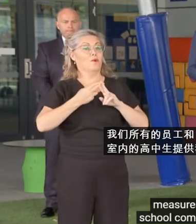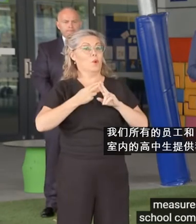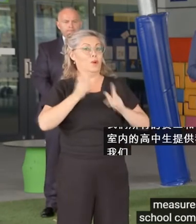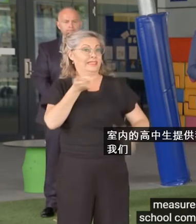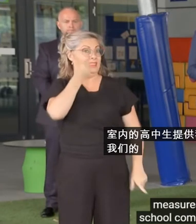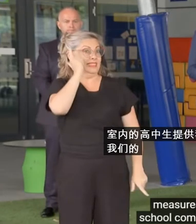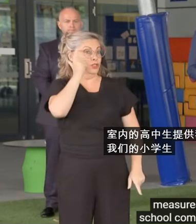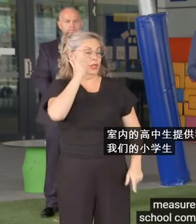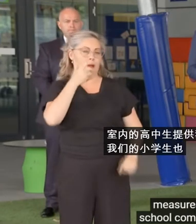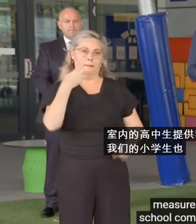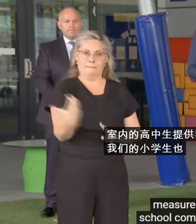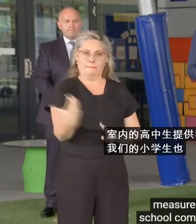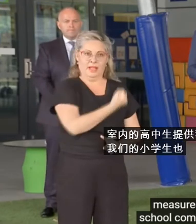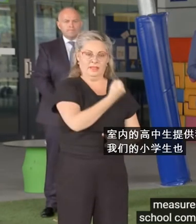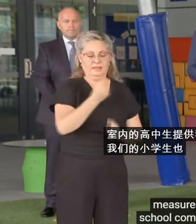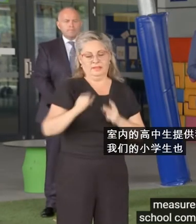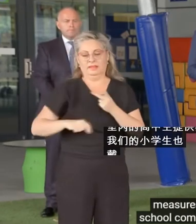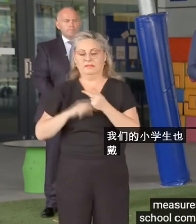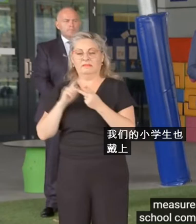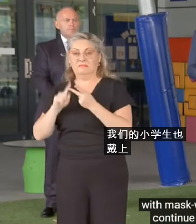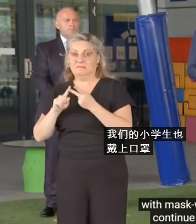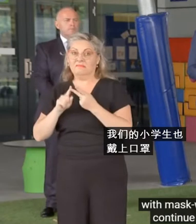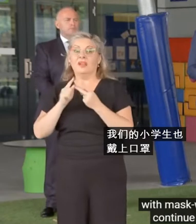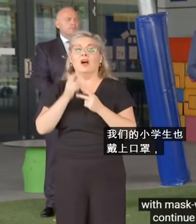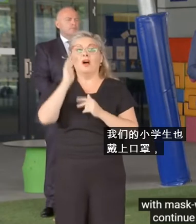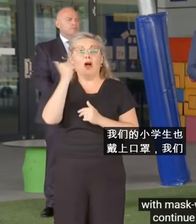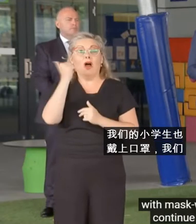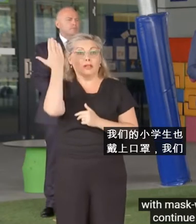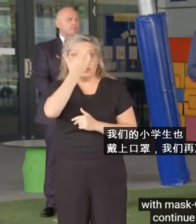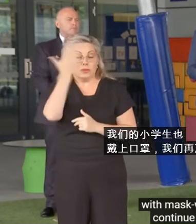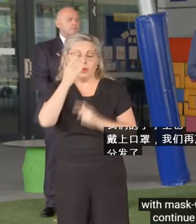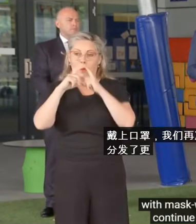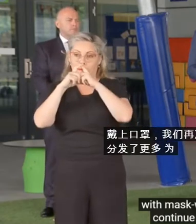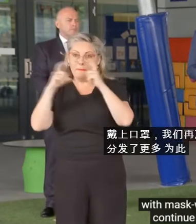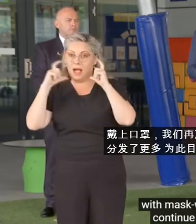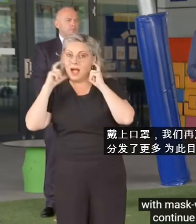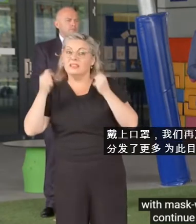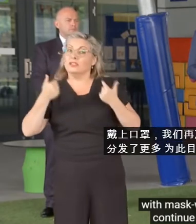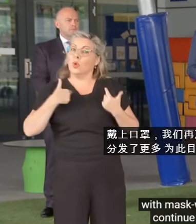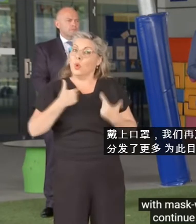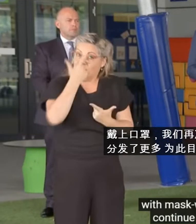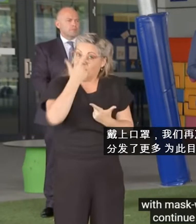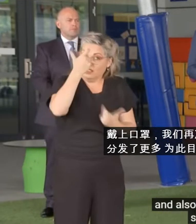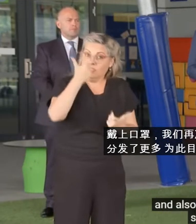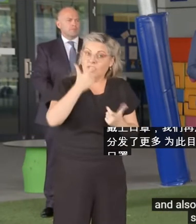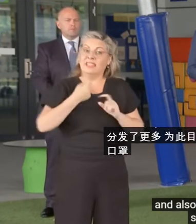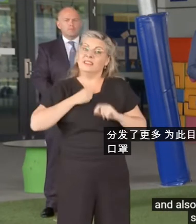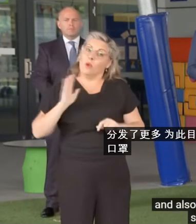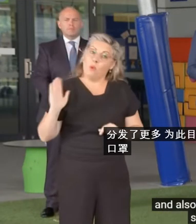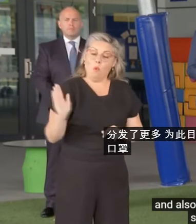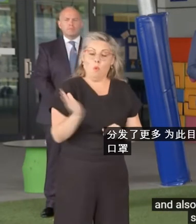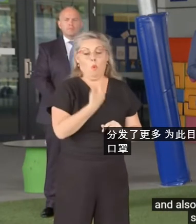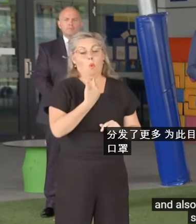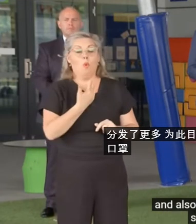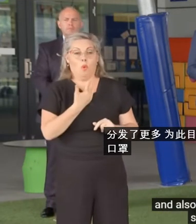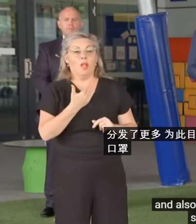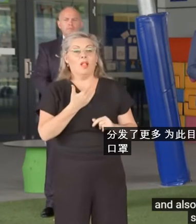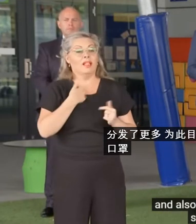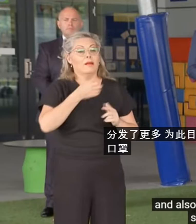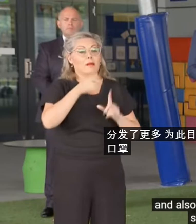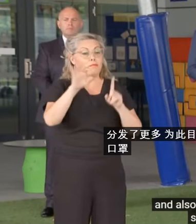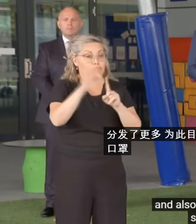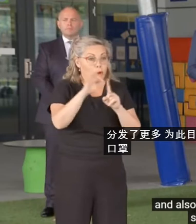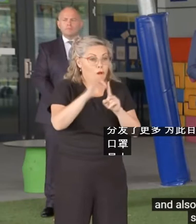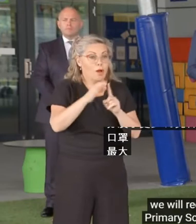will recommend that our primary school students wear masks as well, and again we've distributed more than 8 million surgical masks out to schools for